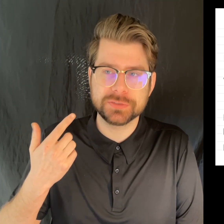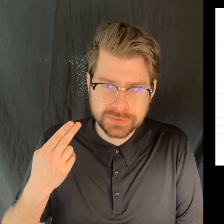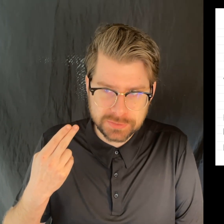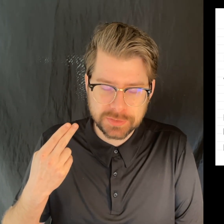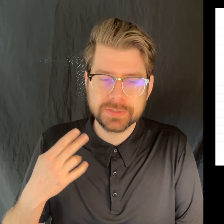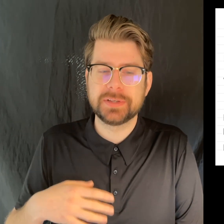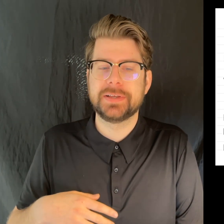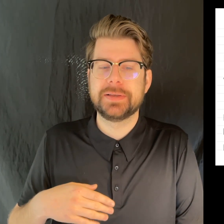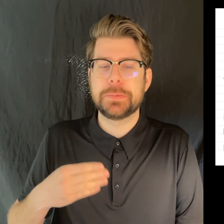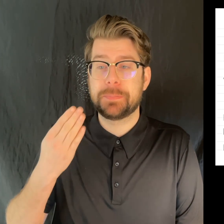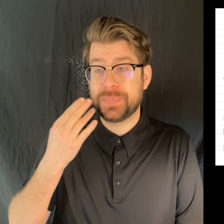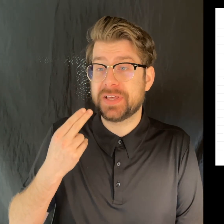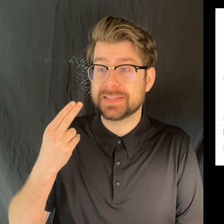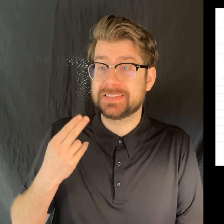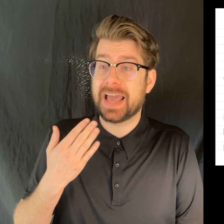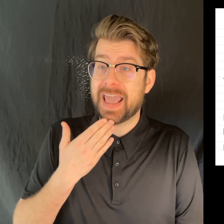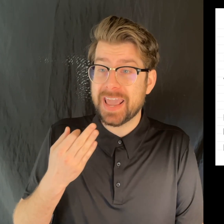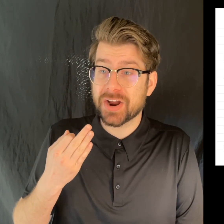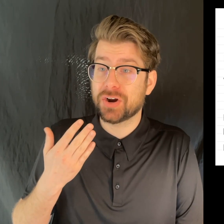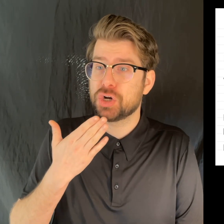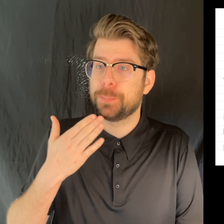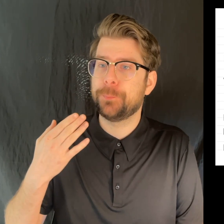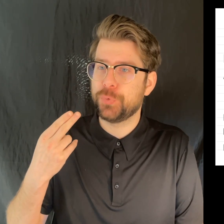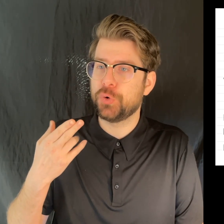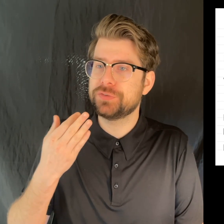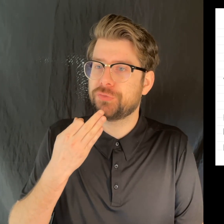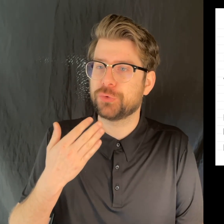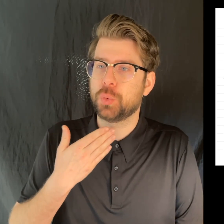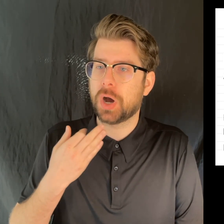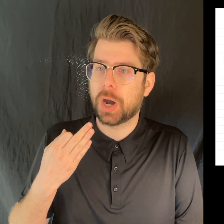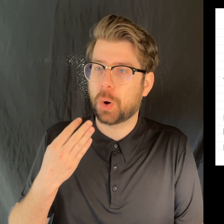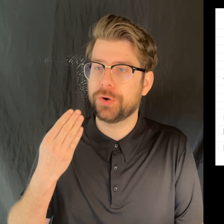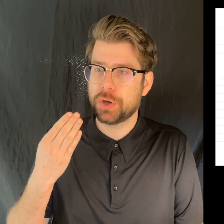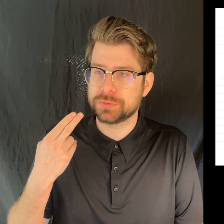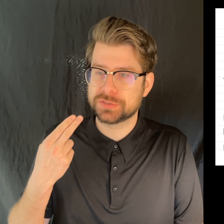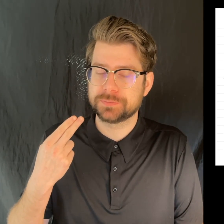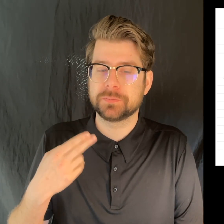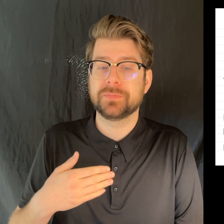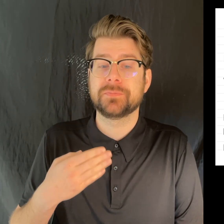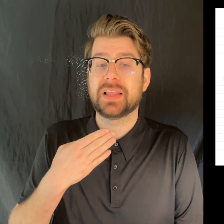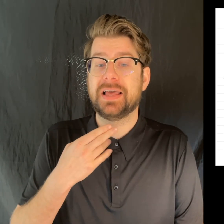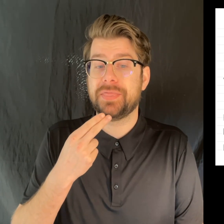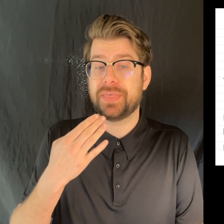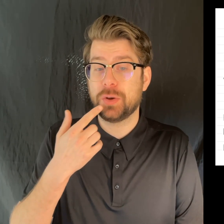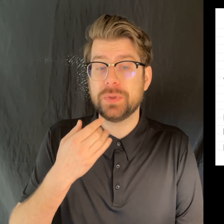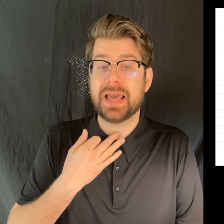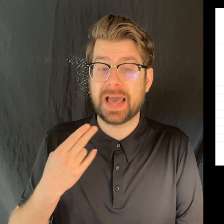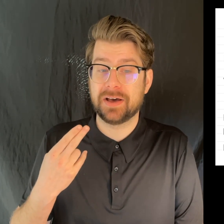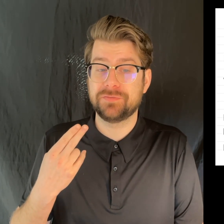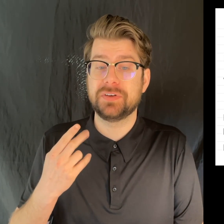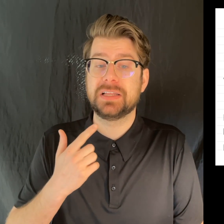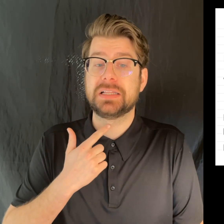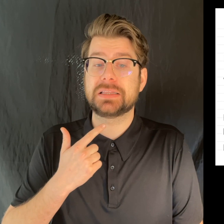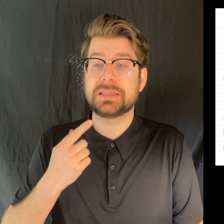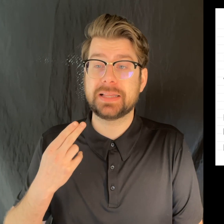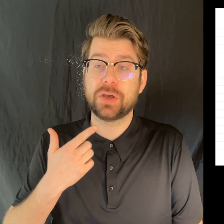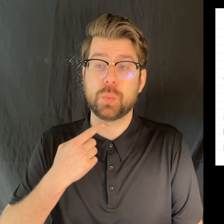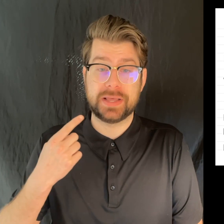nasals, because the air moves through our nose. And then we have